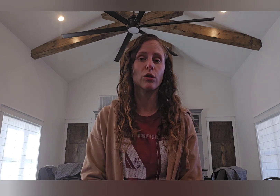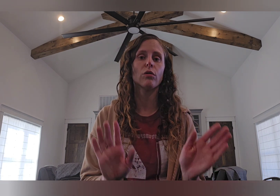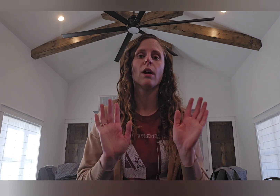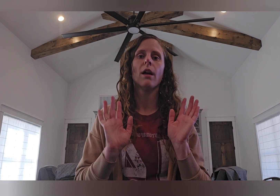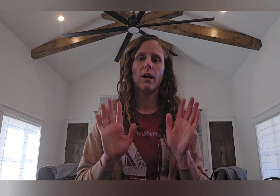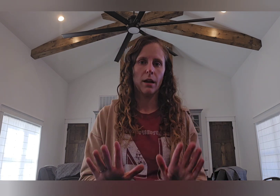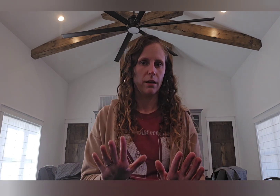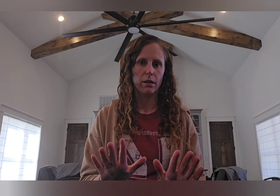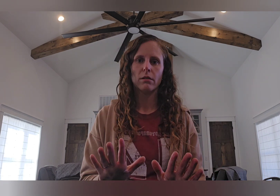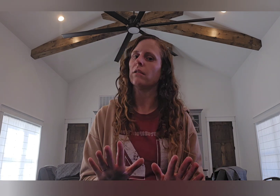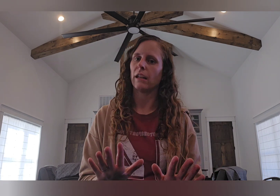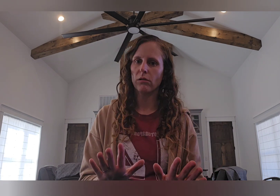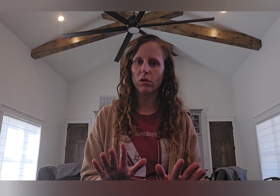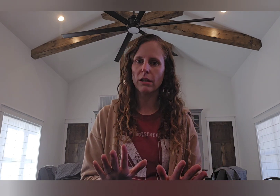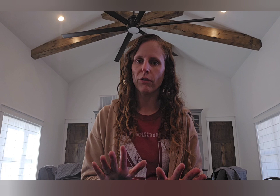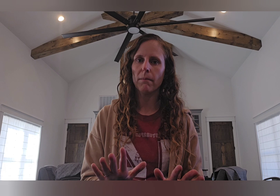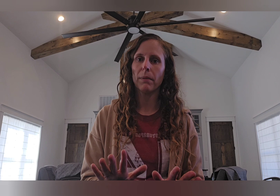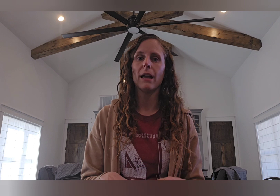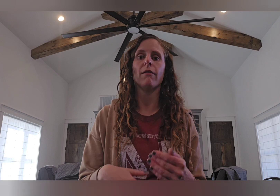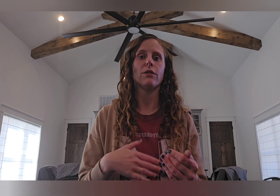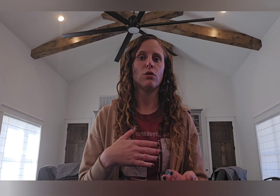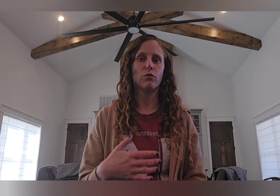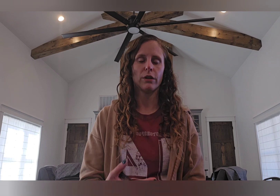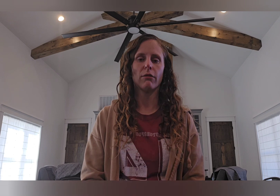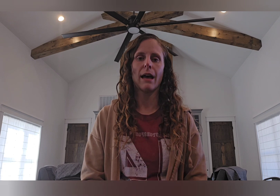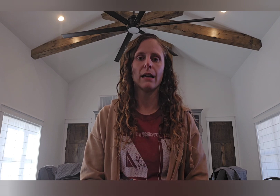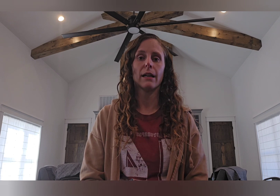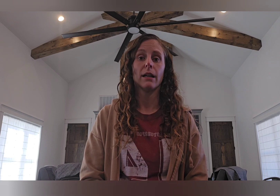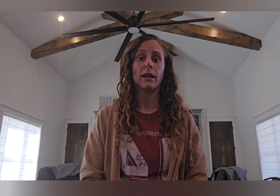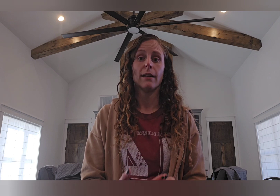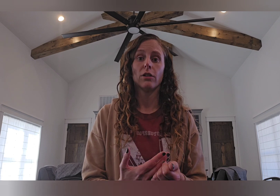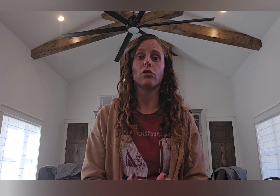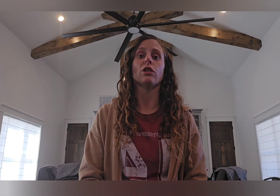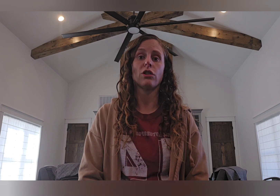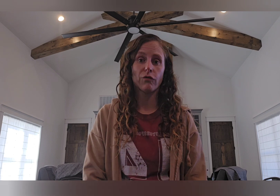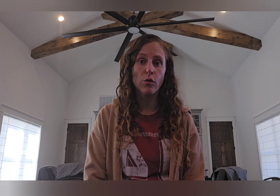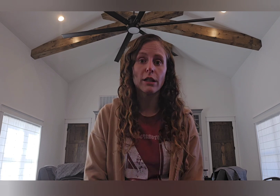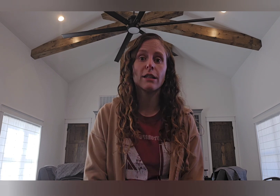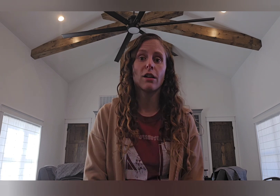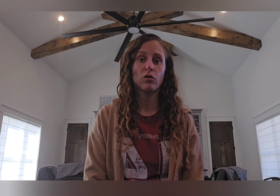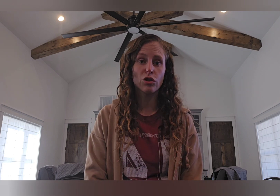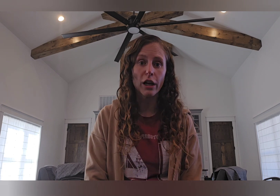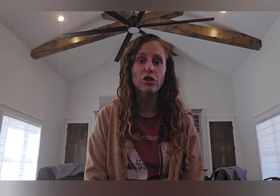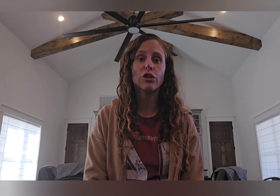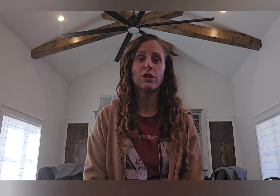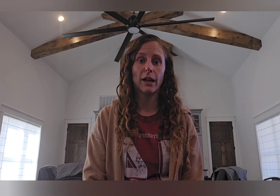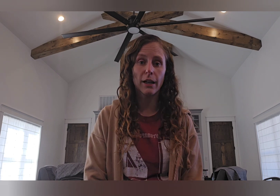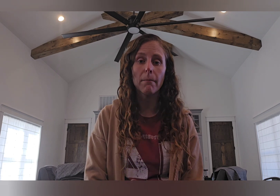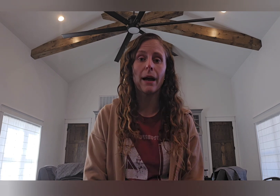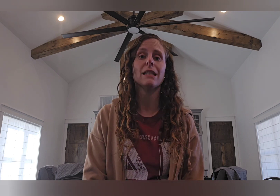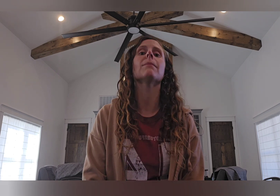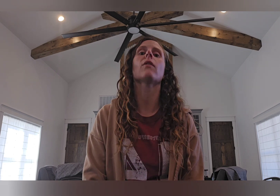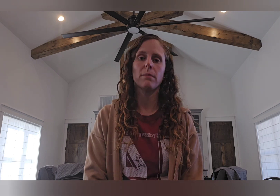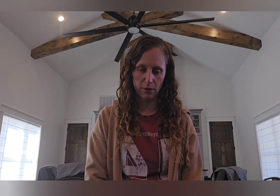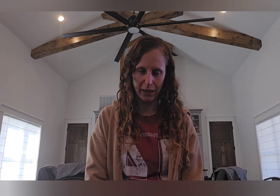route, that's a little different, but if you feel like you're just focusing on those gestures, kind of combine some of them. So